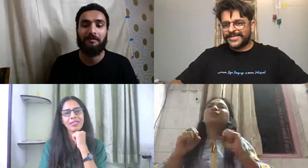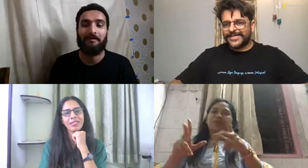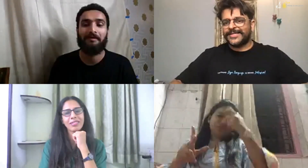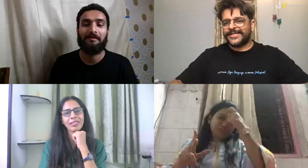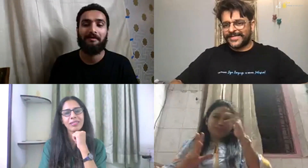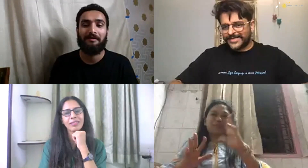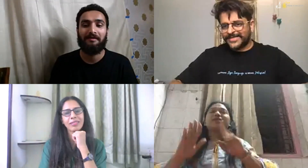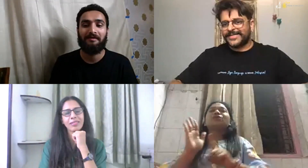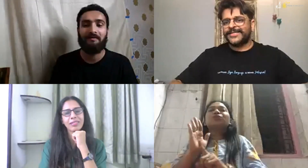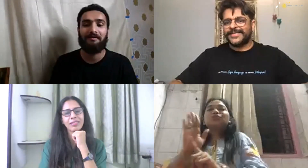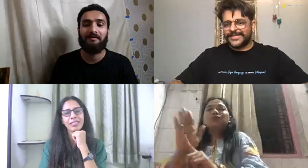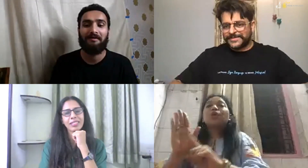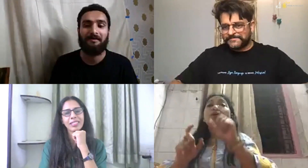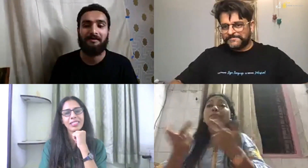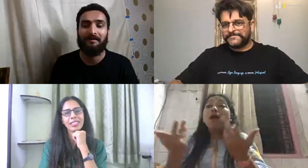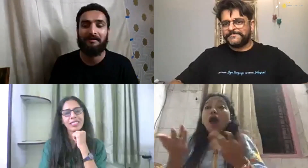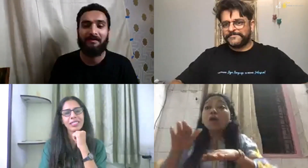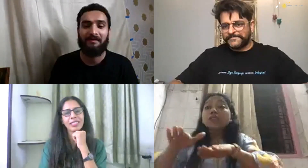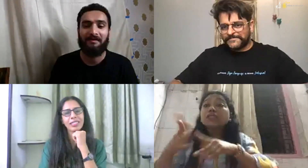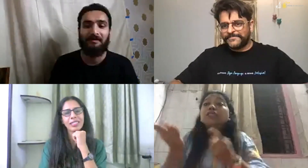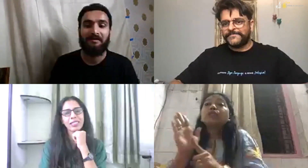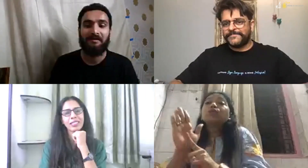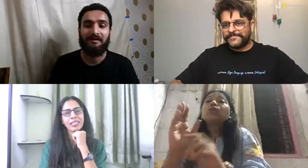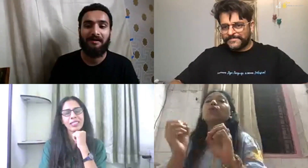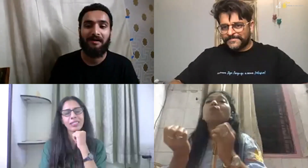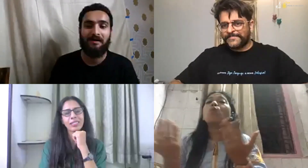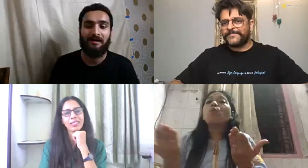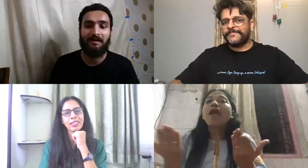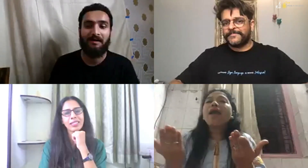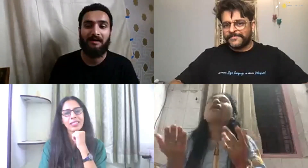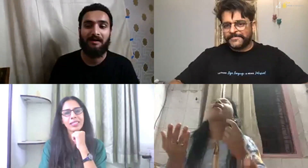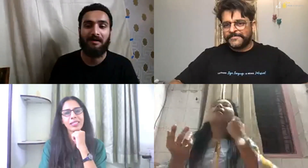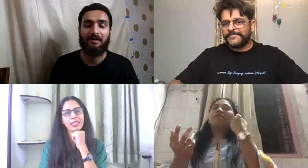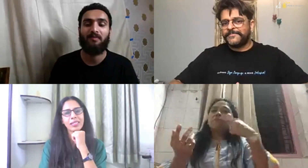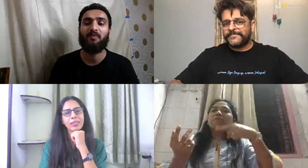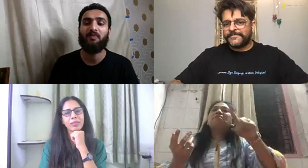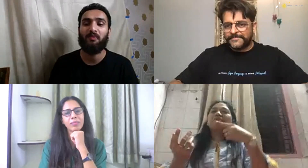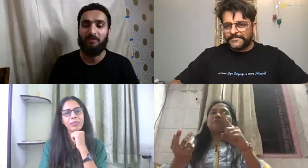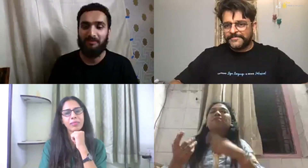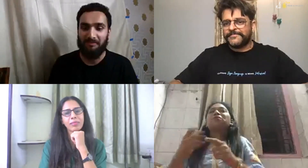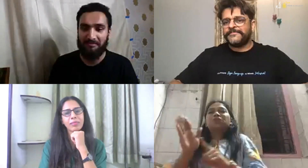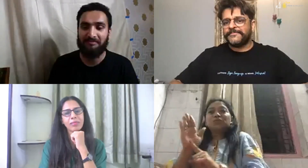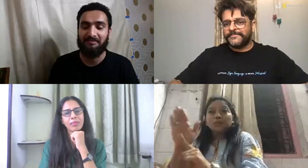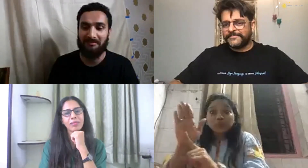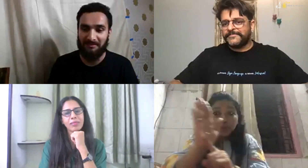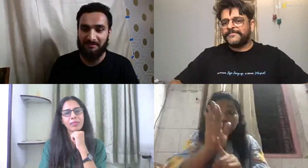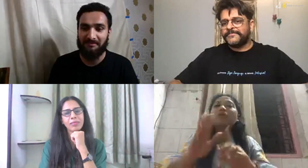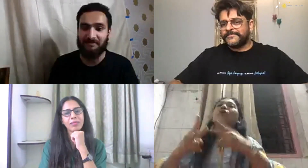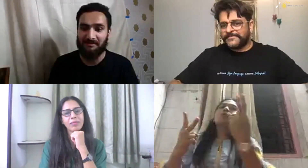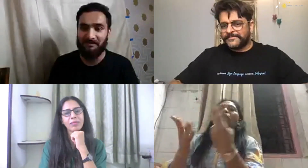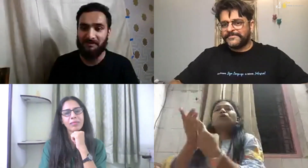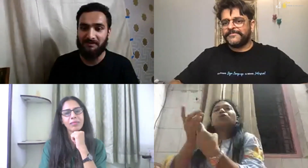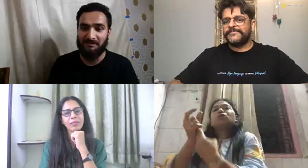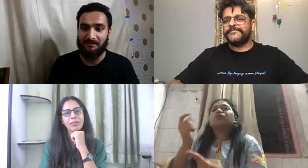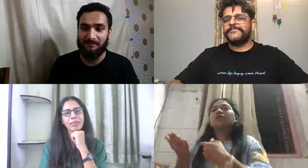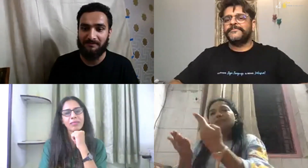you should have a mobile. I thought okay. After 10 years, I got the mobile. So how will you? My husband explained me how will you show the designs